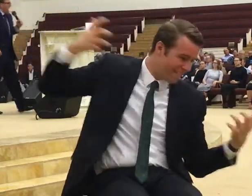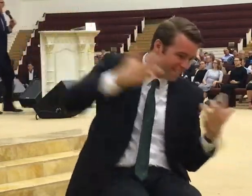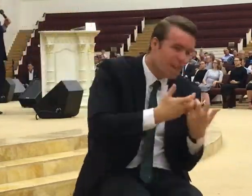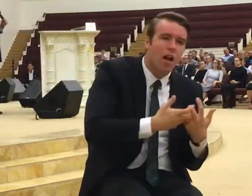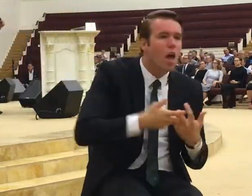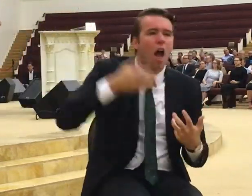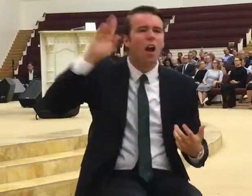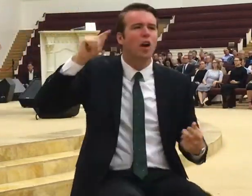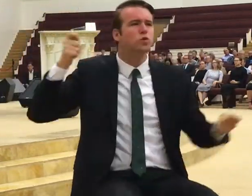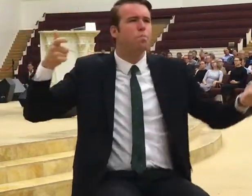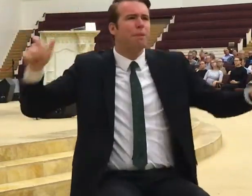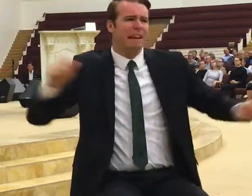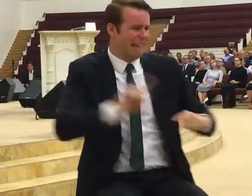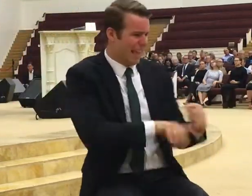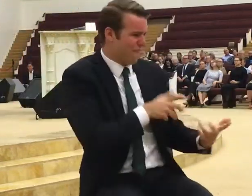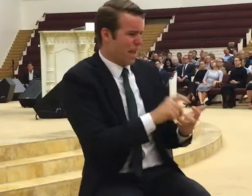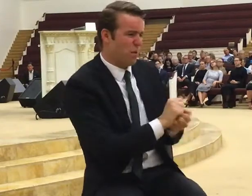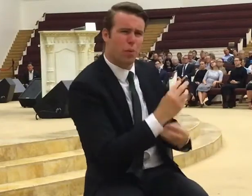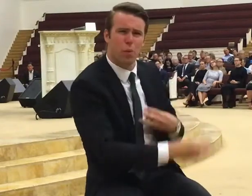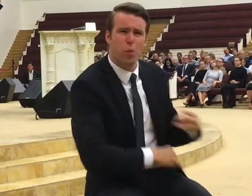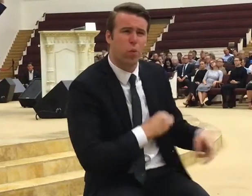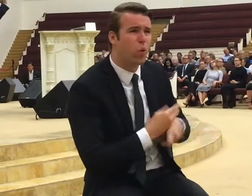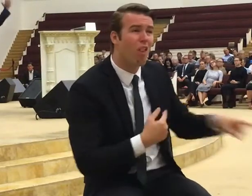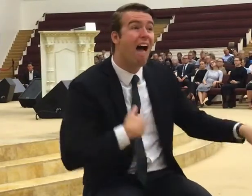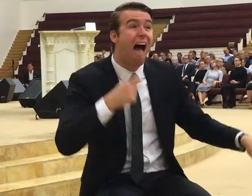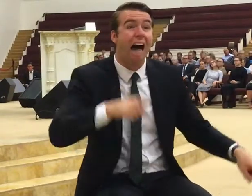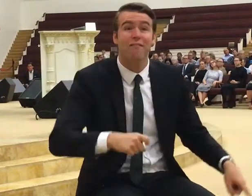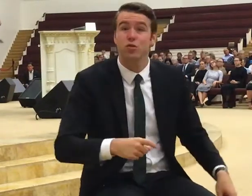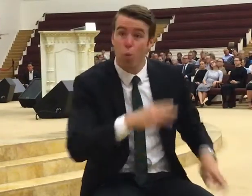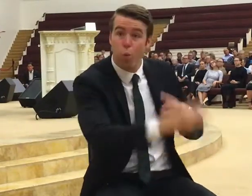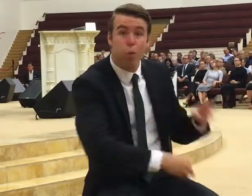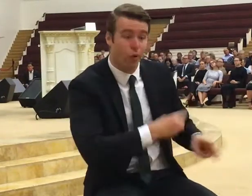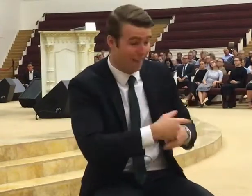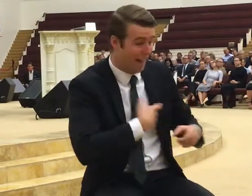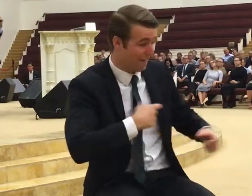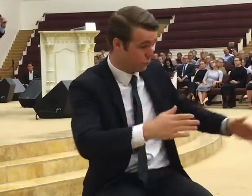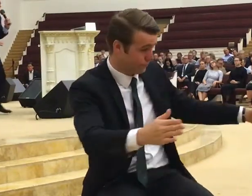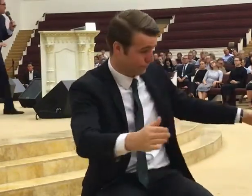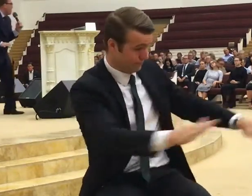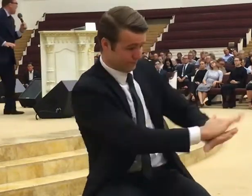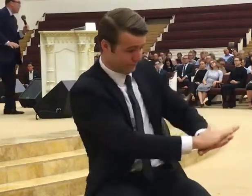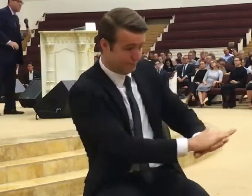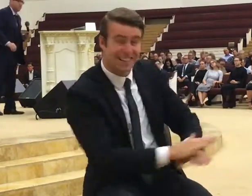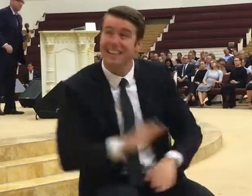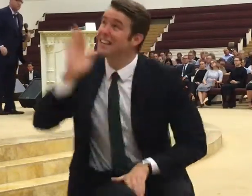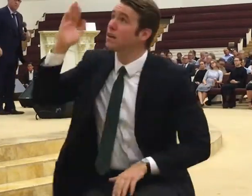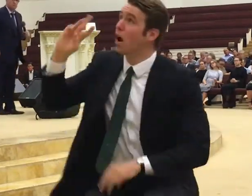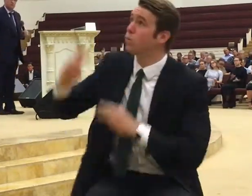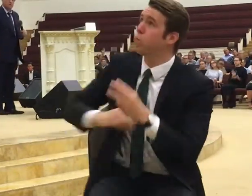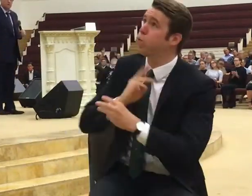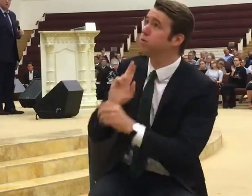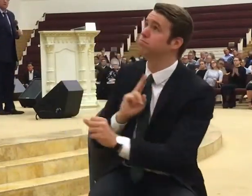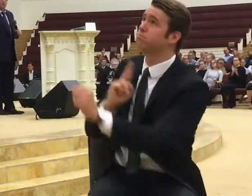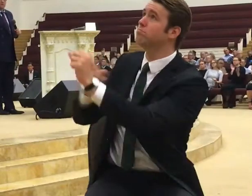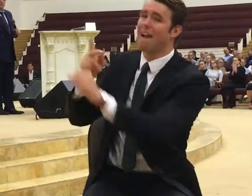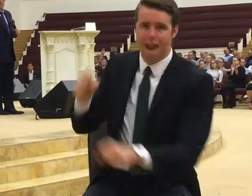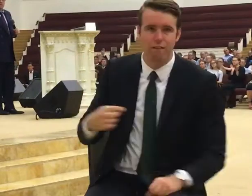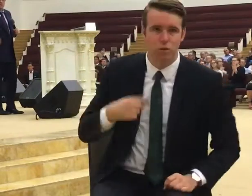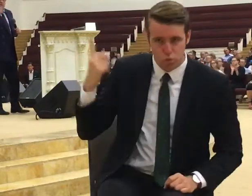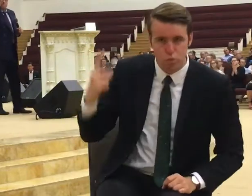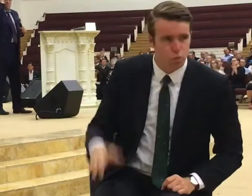world. At some point, I've got to close my world down and step into His world.